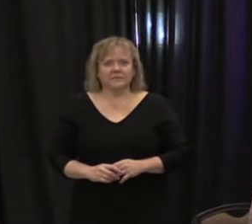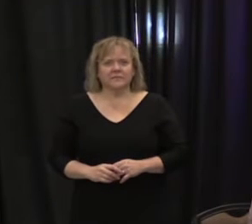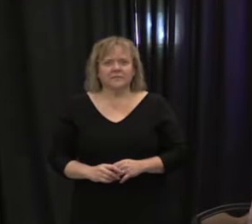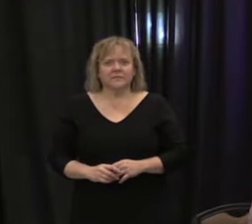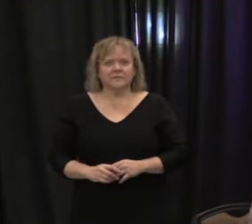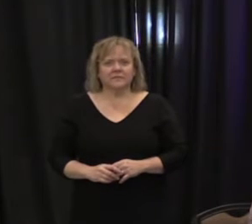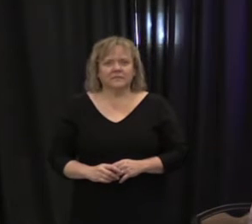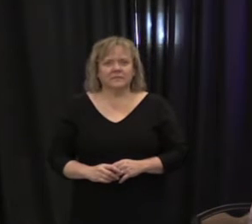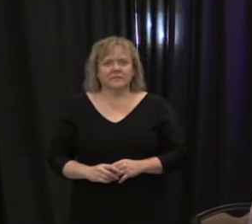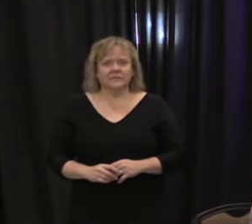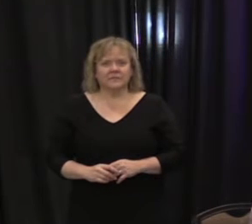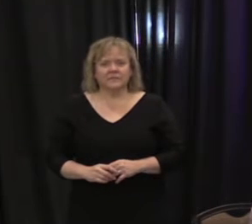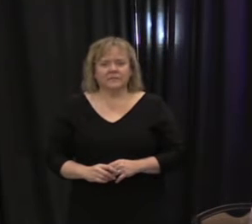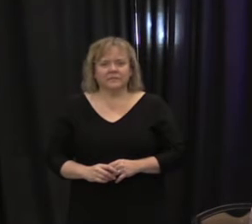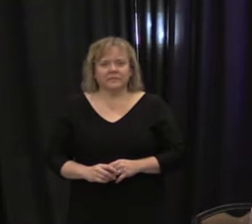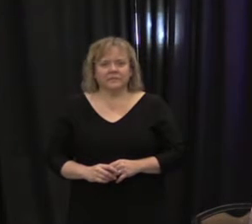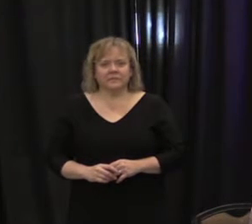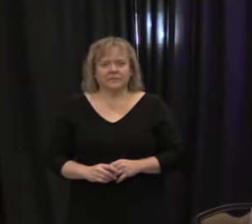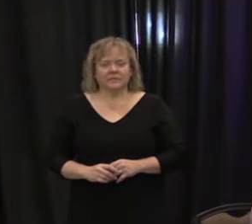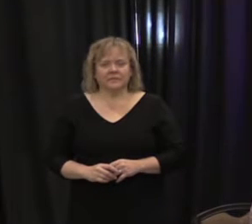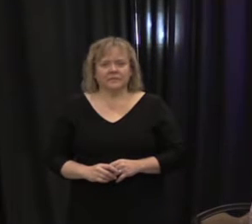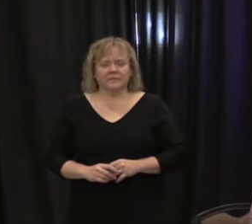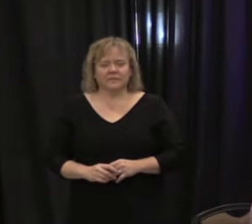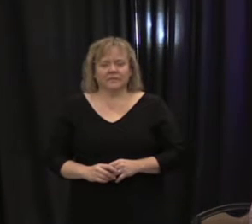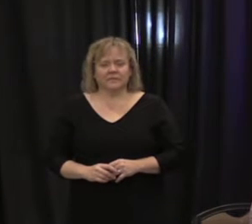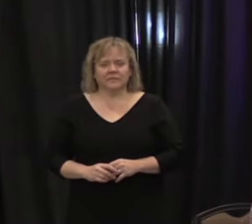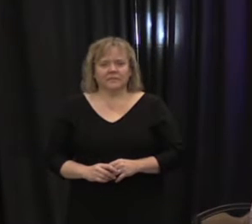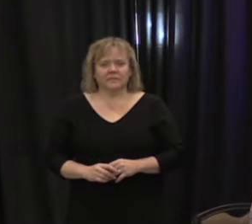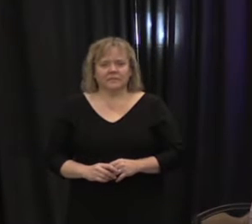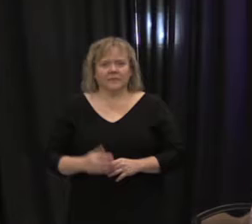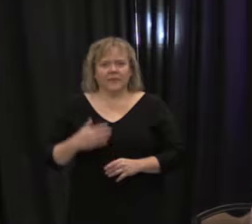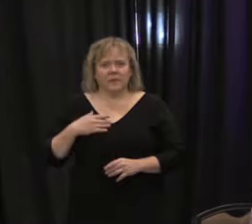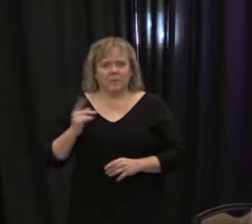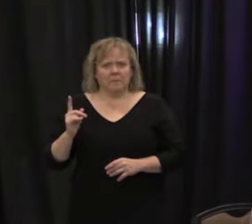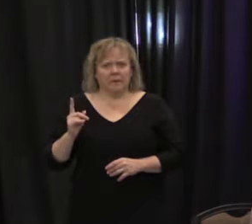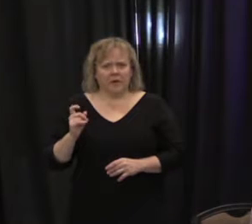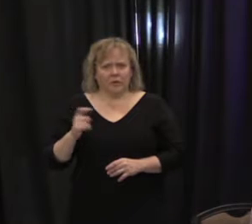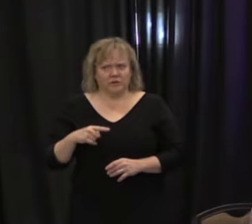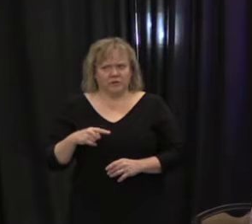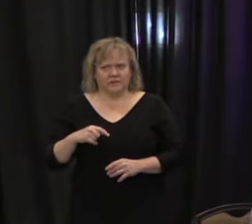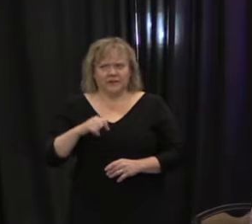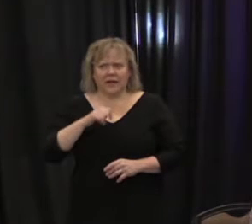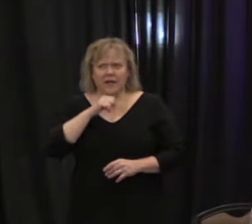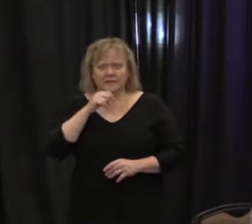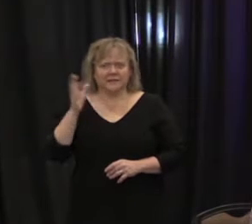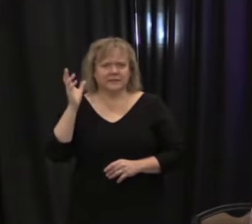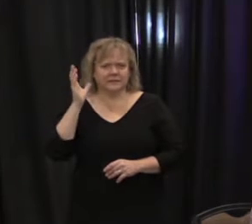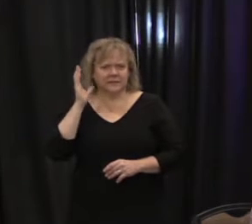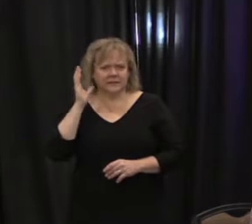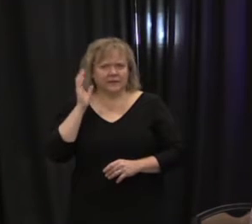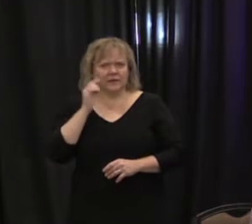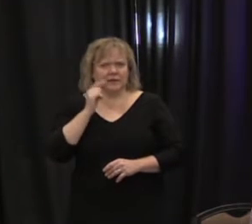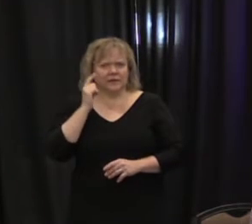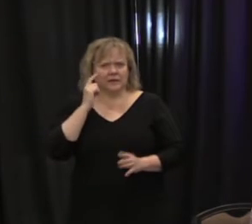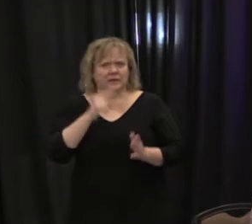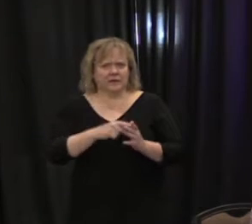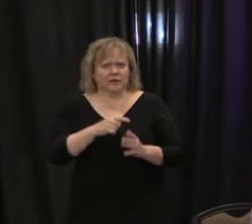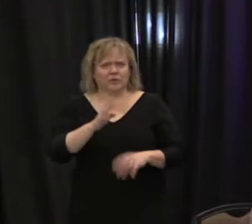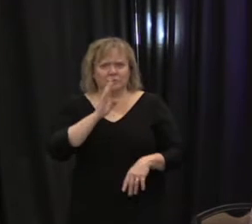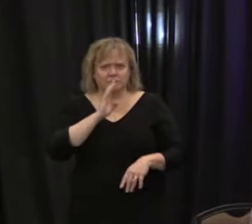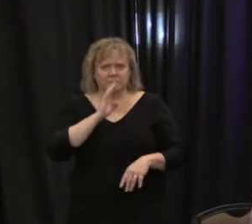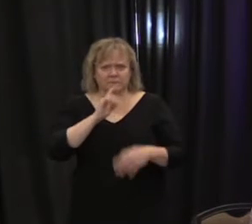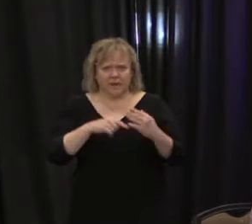My question is that I didn't hear a lot of talk about